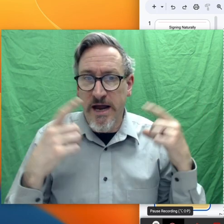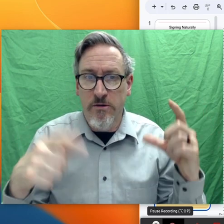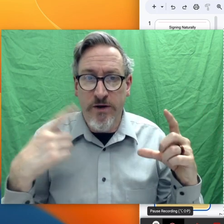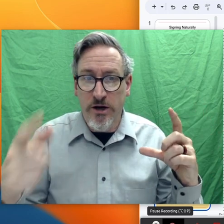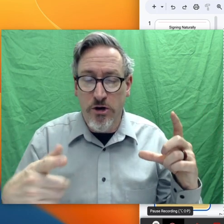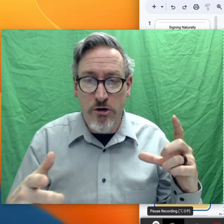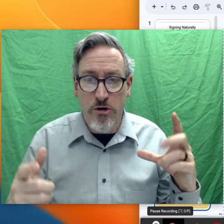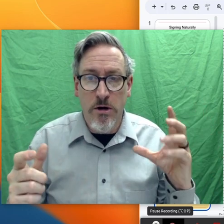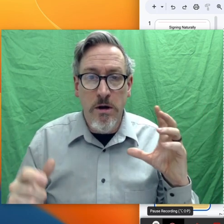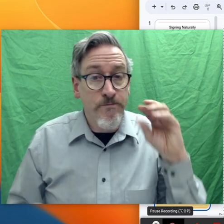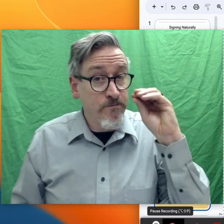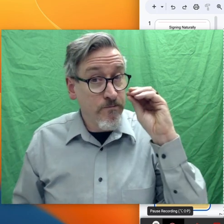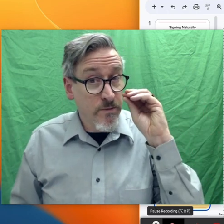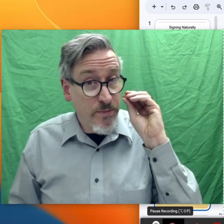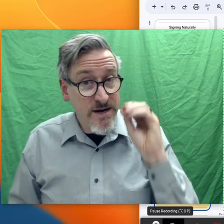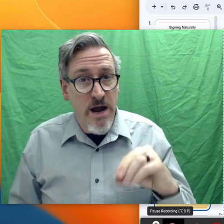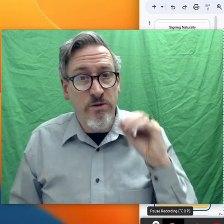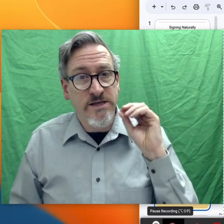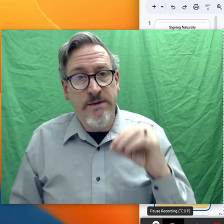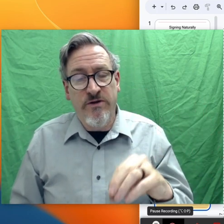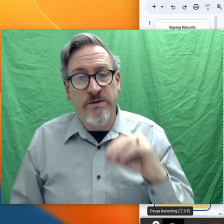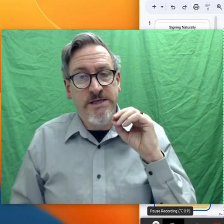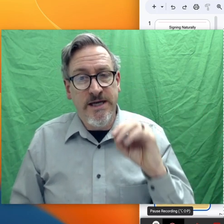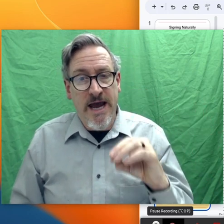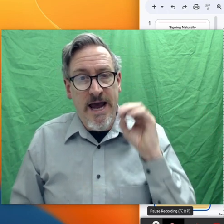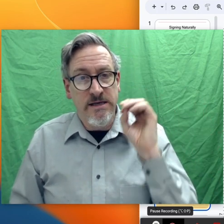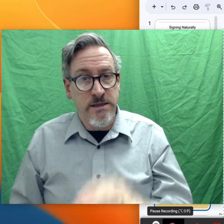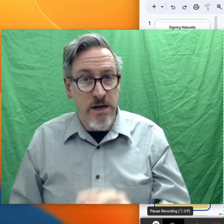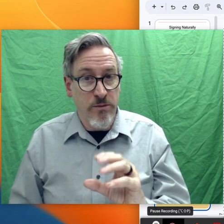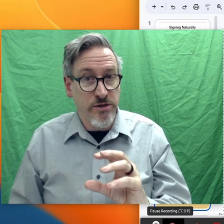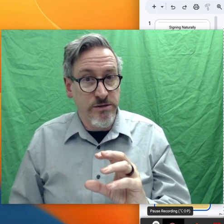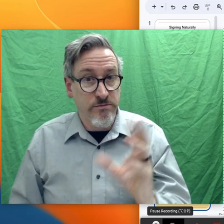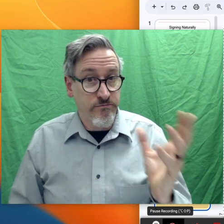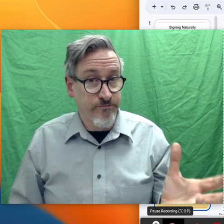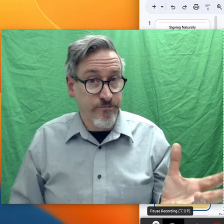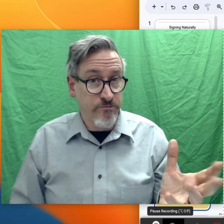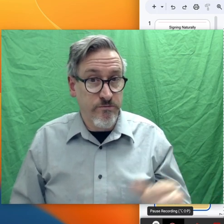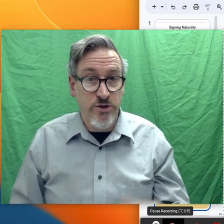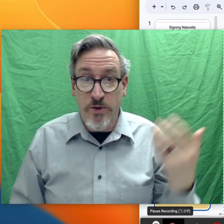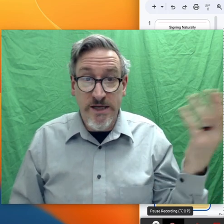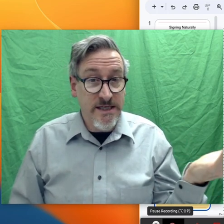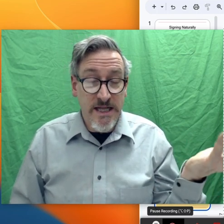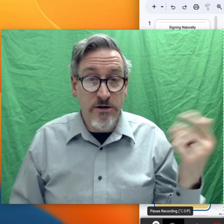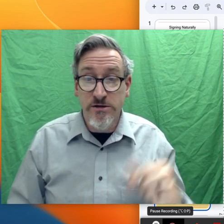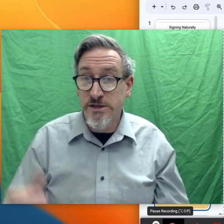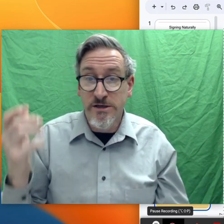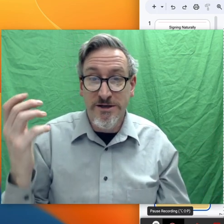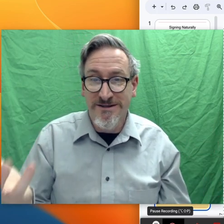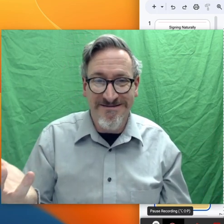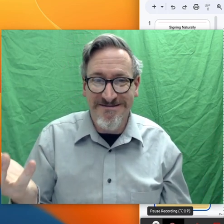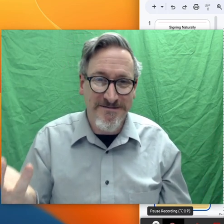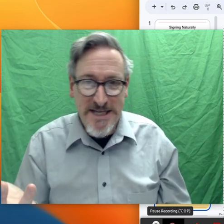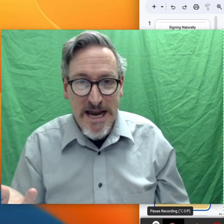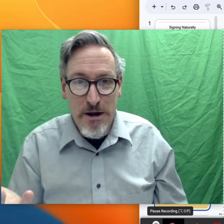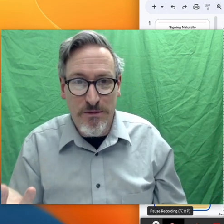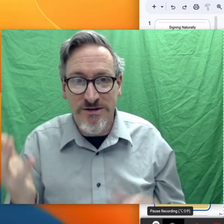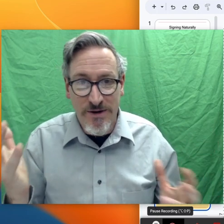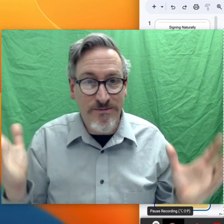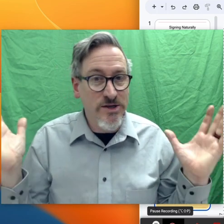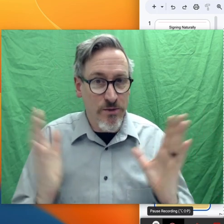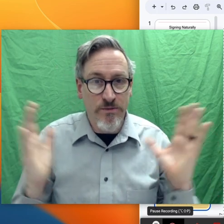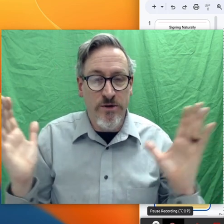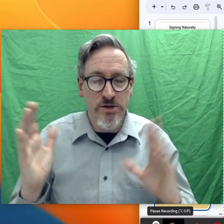words that reoccur, but not with the same frequency as numbers. 26 letters, 10